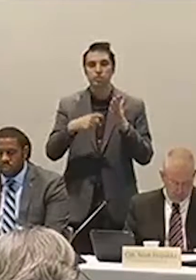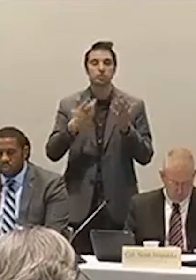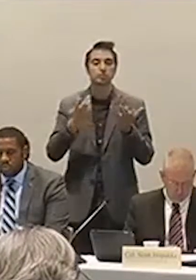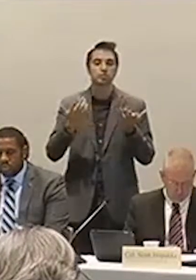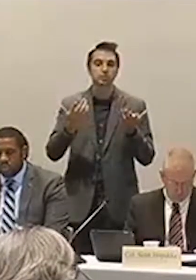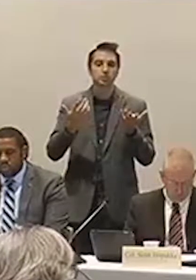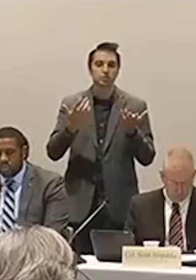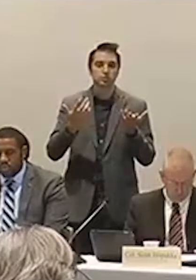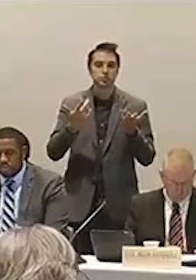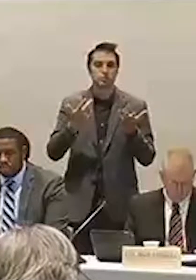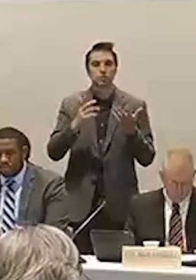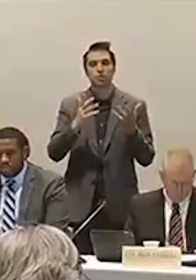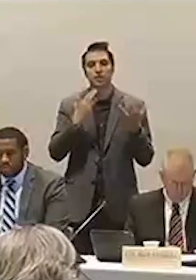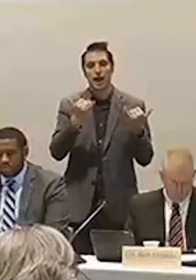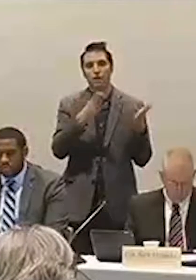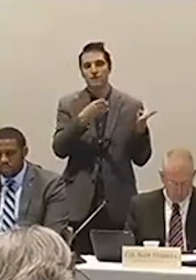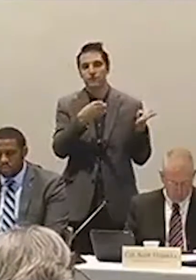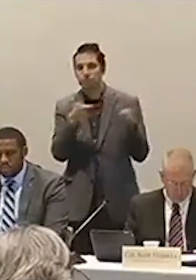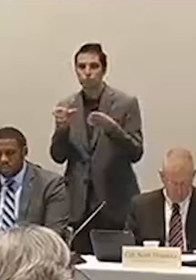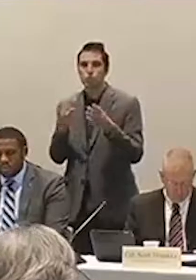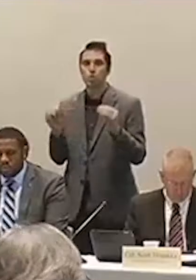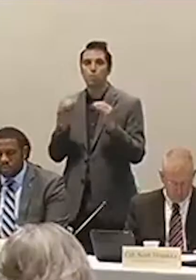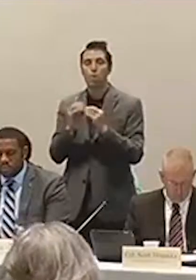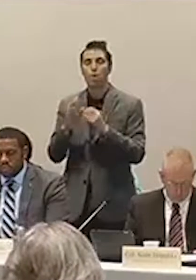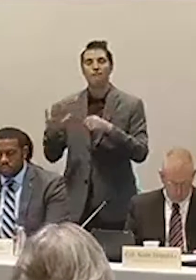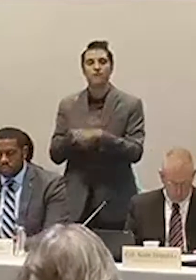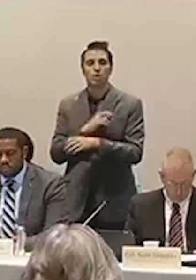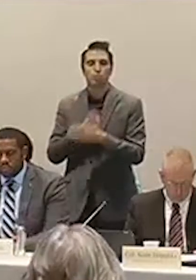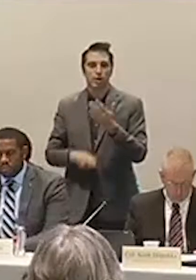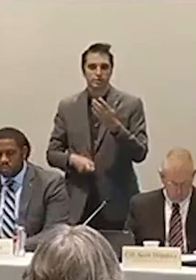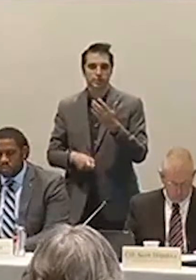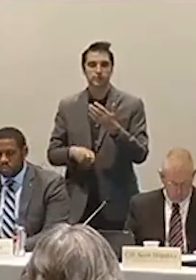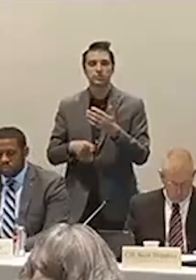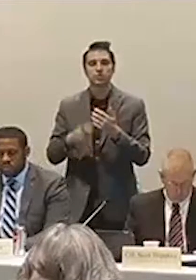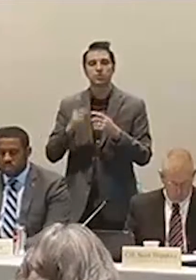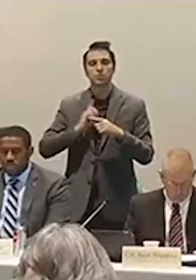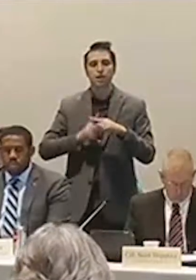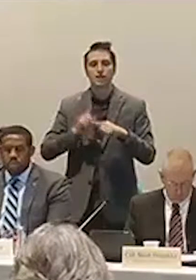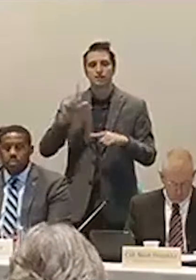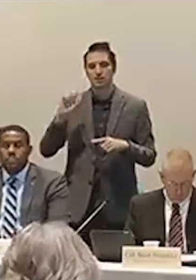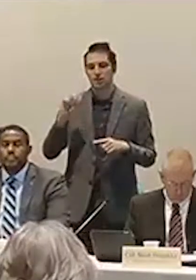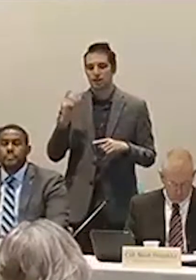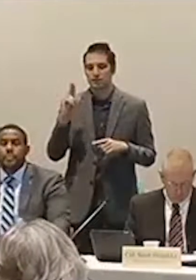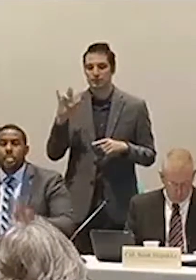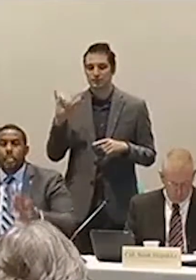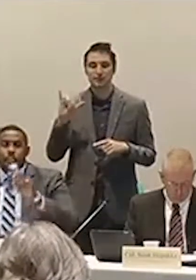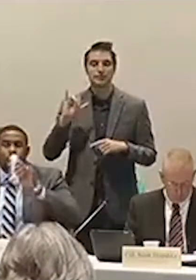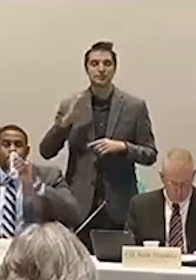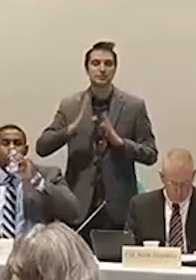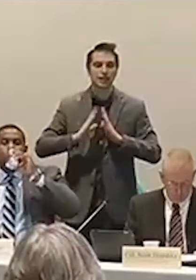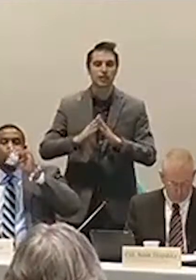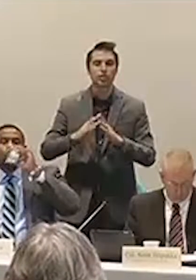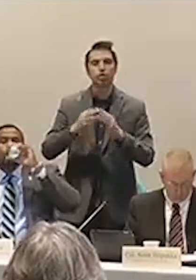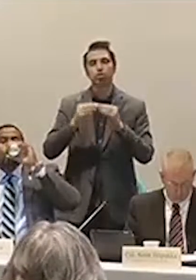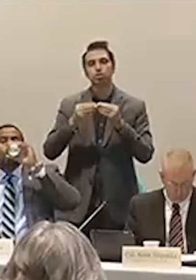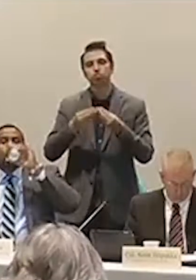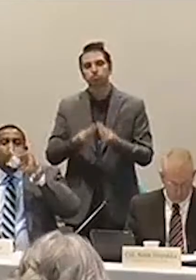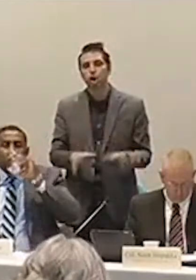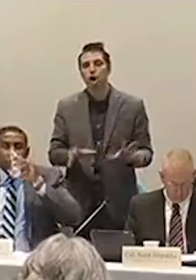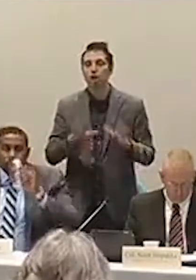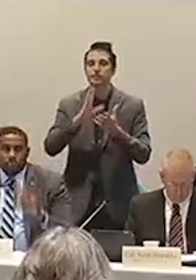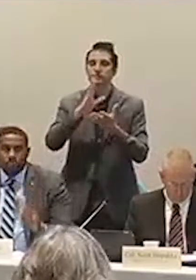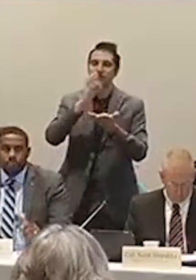cost pricing, and again, this combination of declining demand and for legacy cities, the loss of population, loss of economic activity,